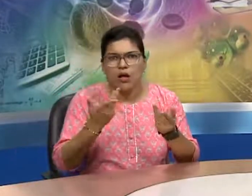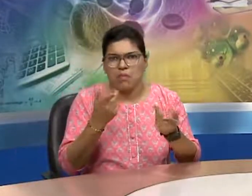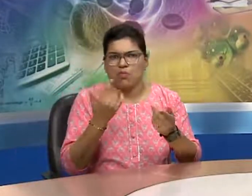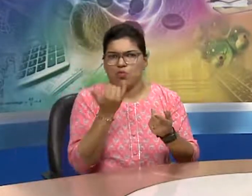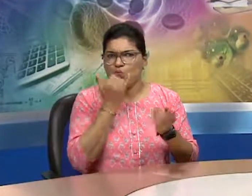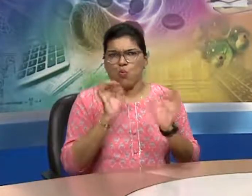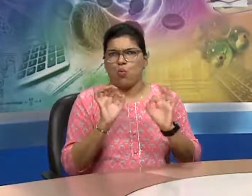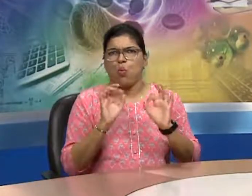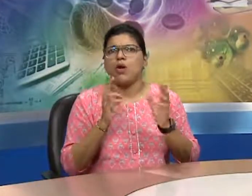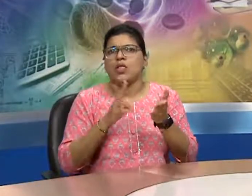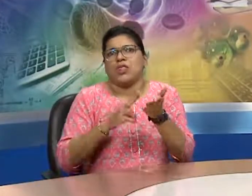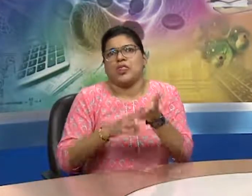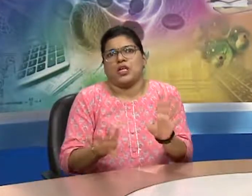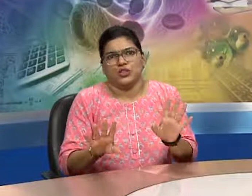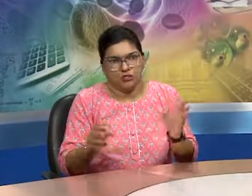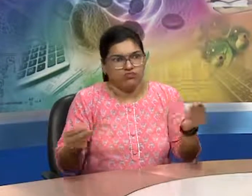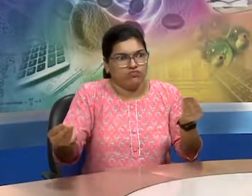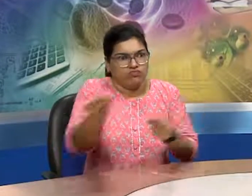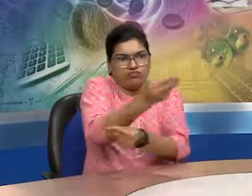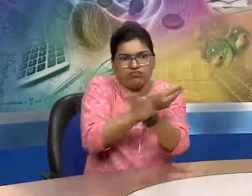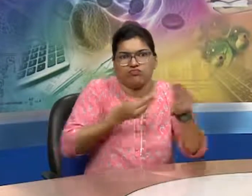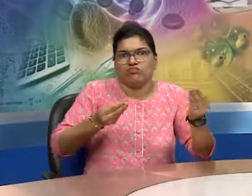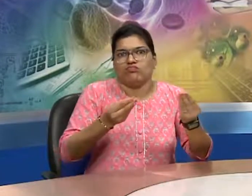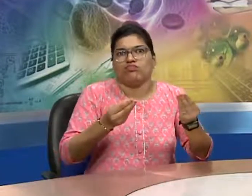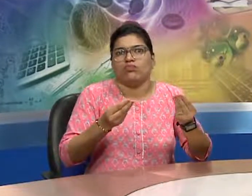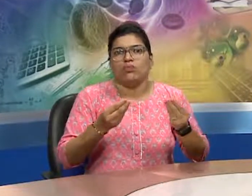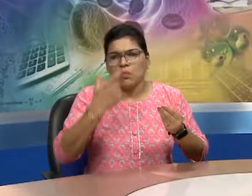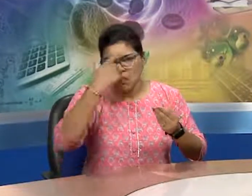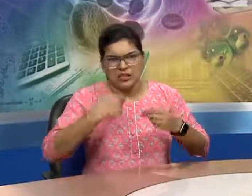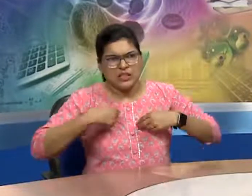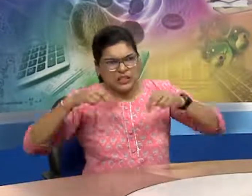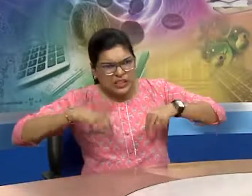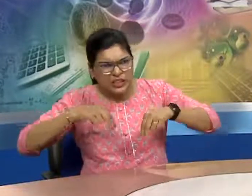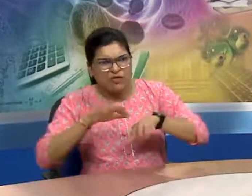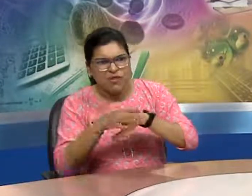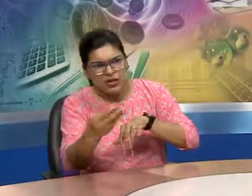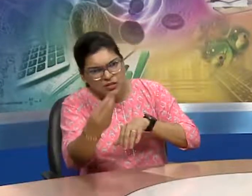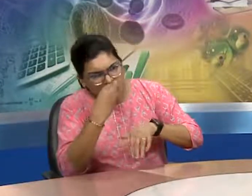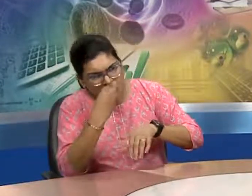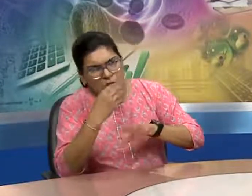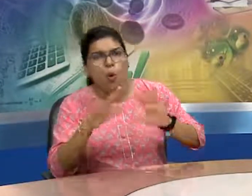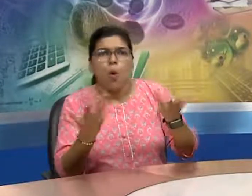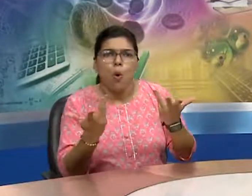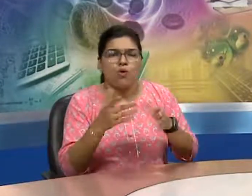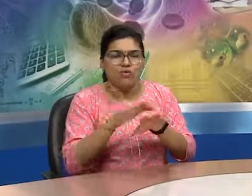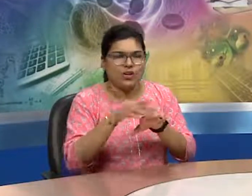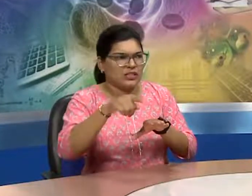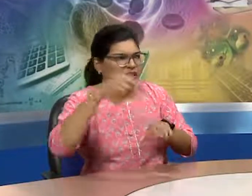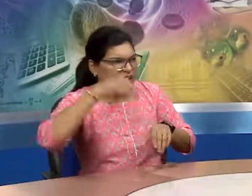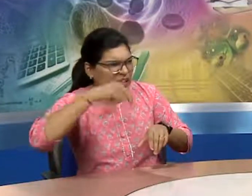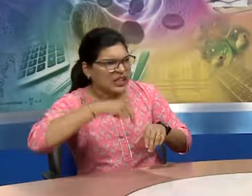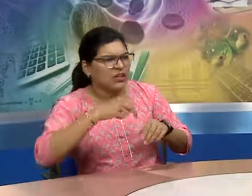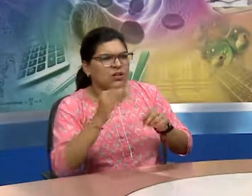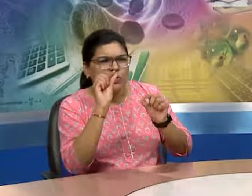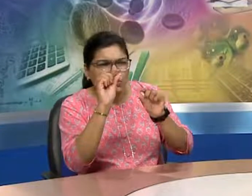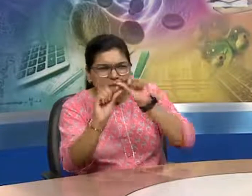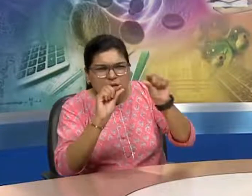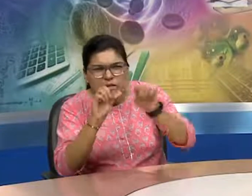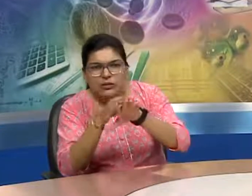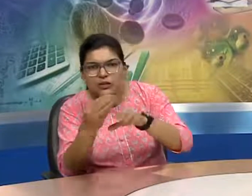animals. So it is all in an ecosystem. The need of the human, the need